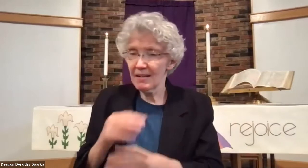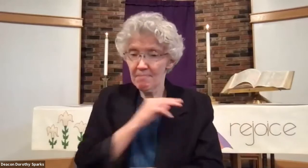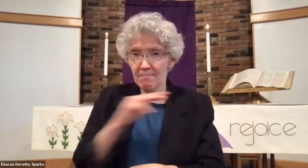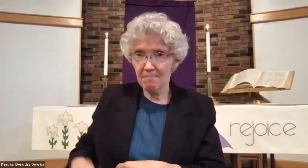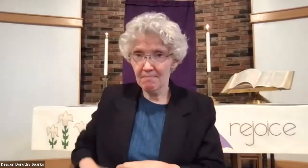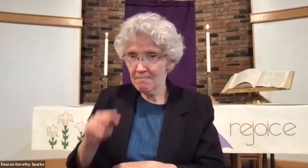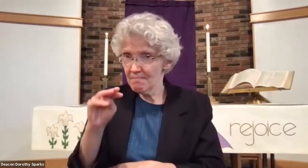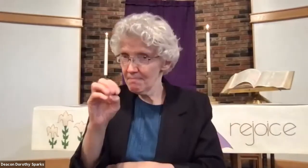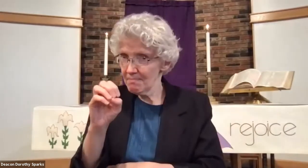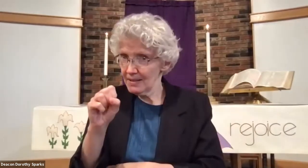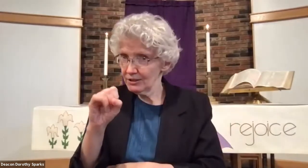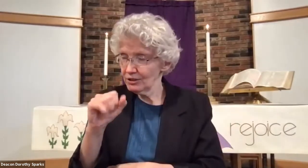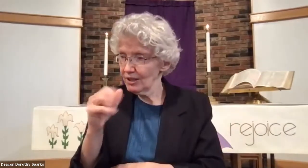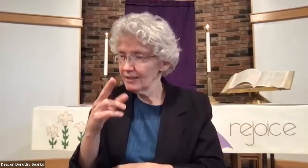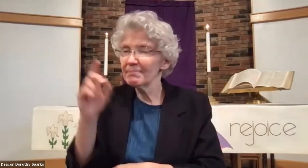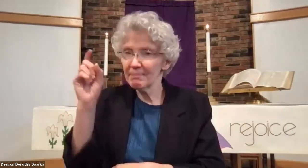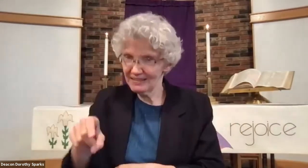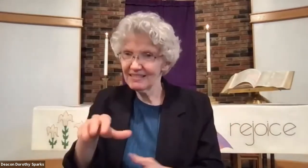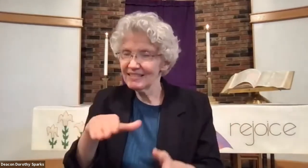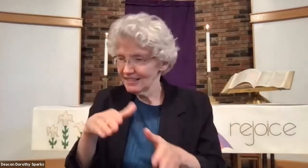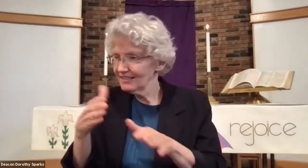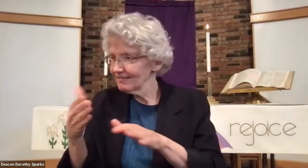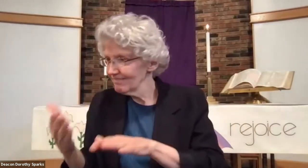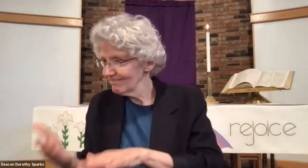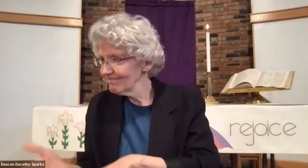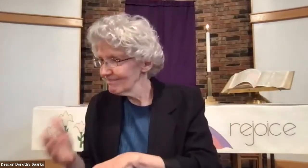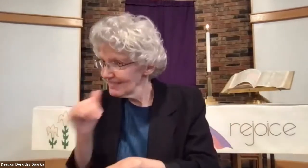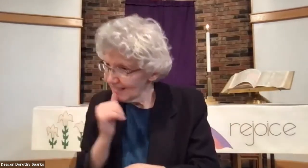"Scriptures say that the Messiah must suffer.